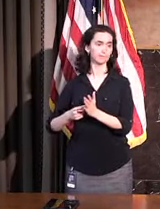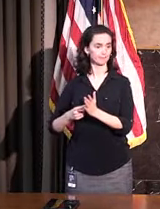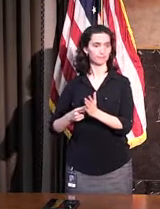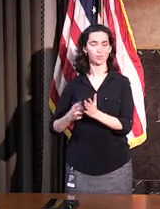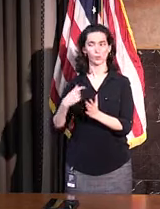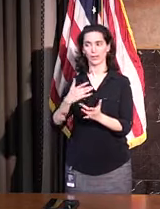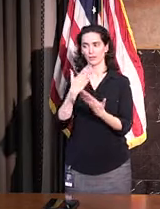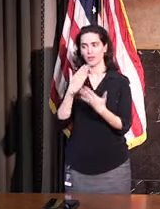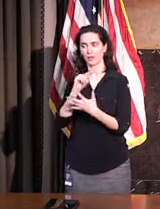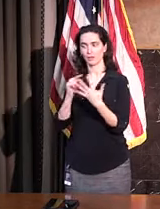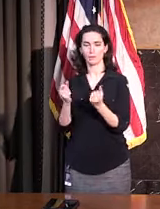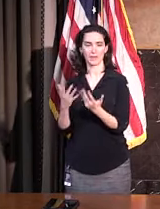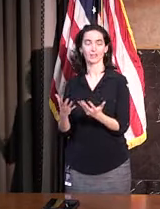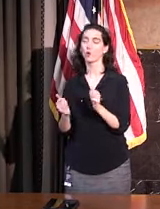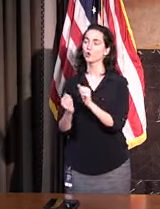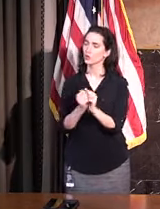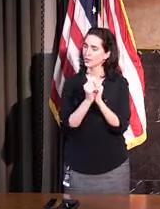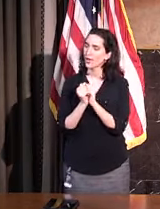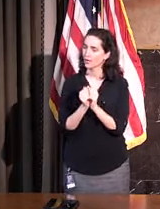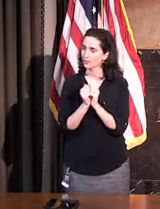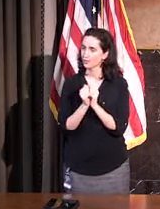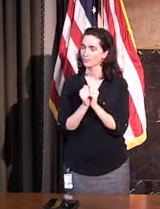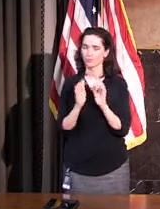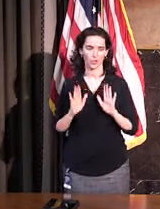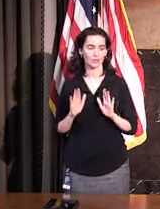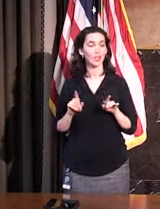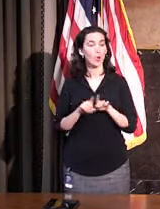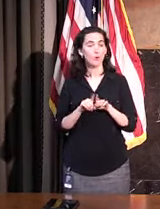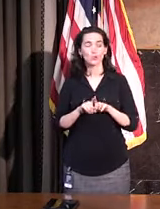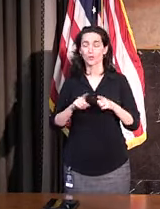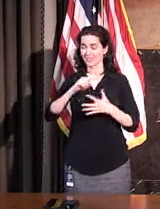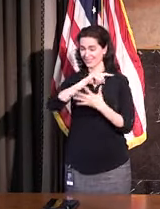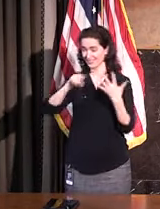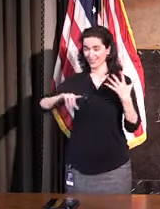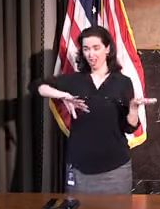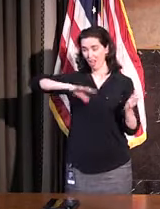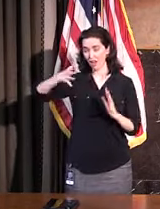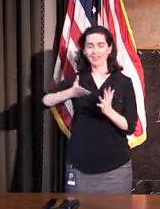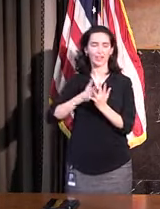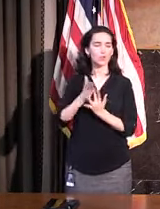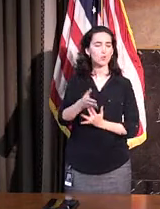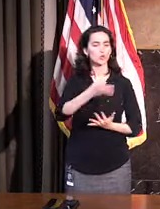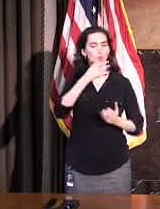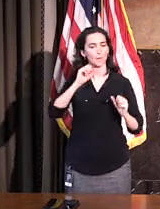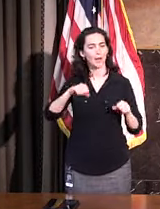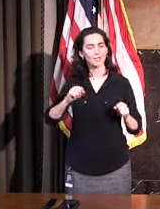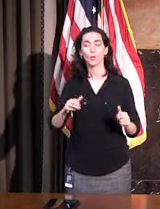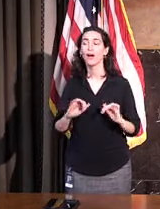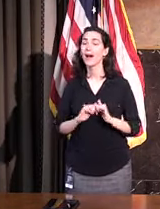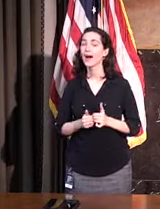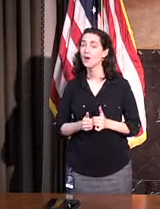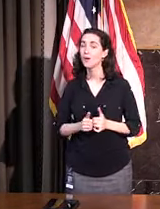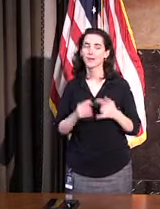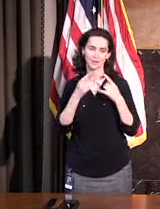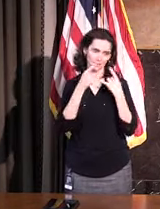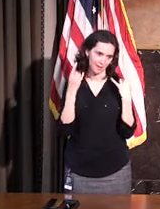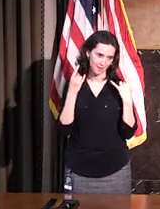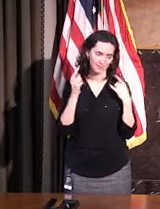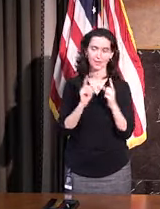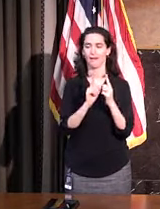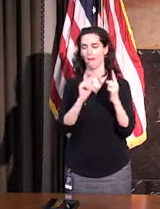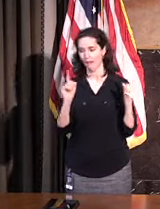that together. Let's get through this as best we can, as soon as we can. That happens by people wearing their masks,